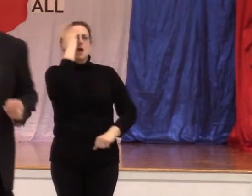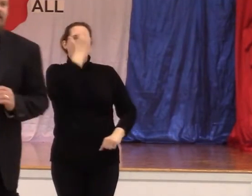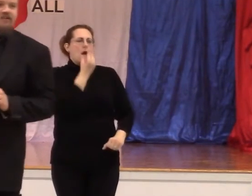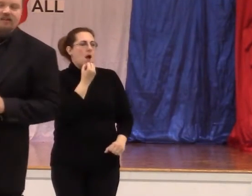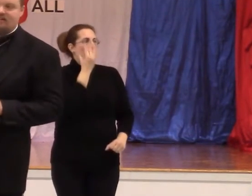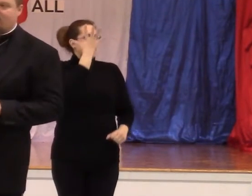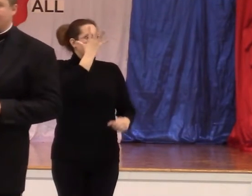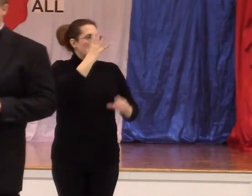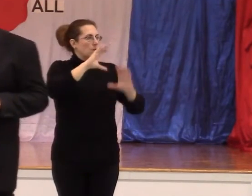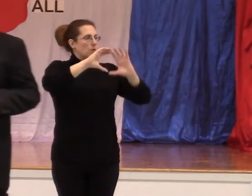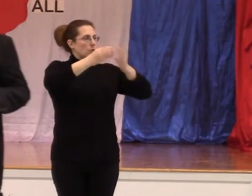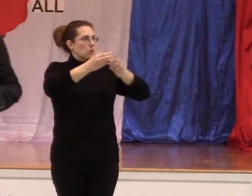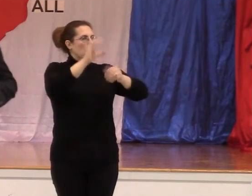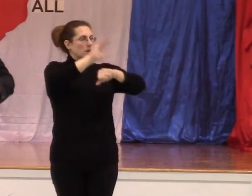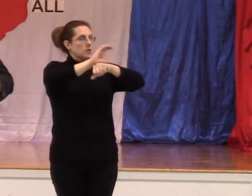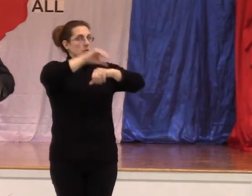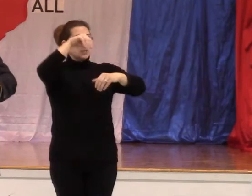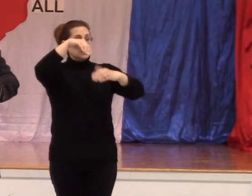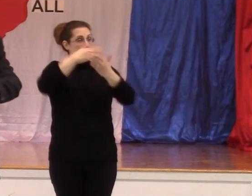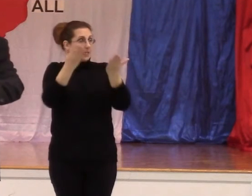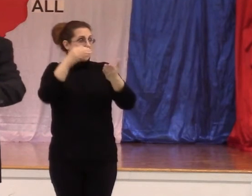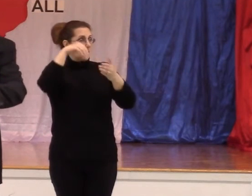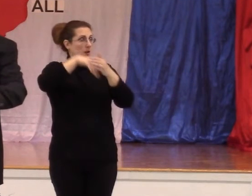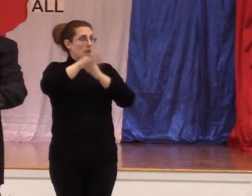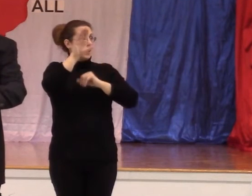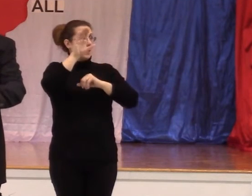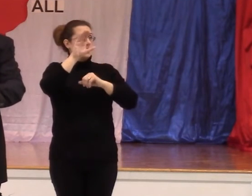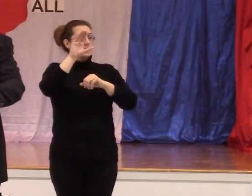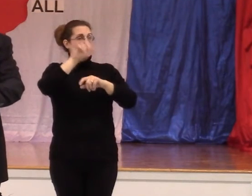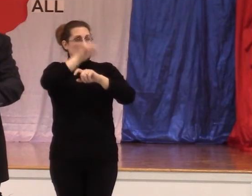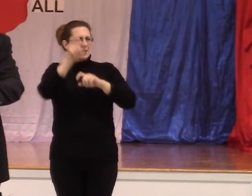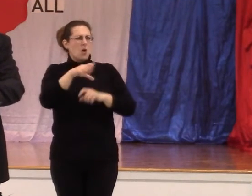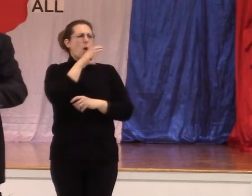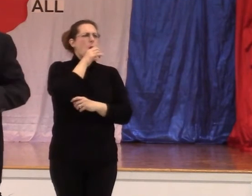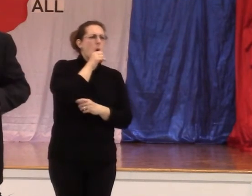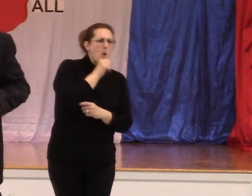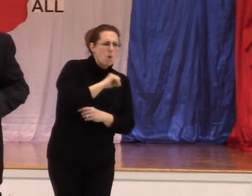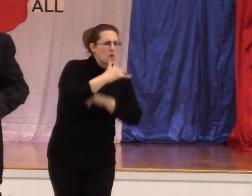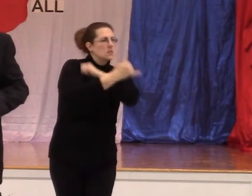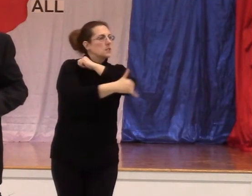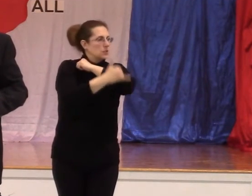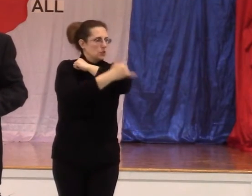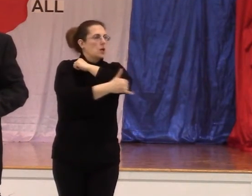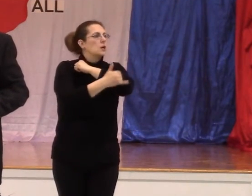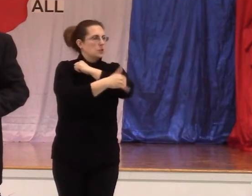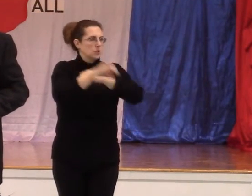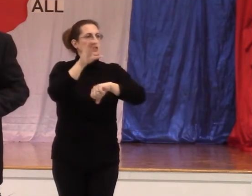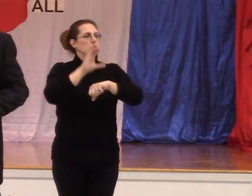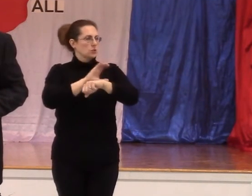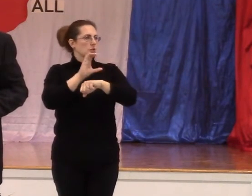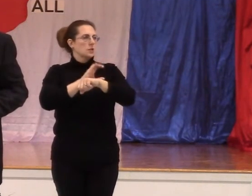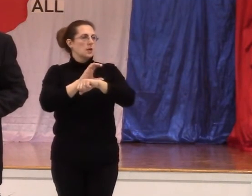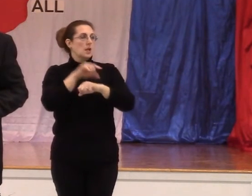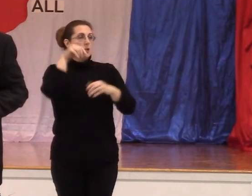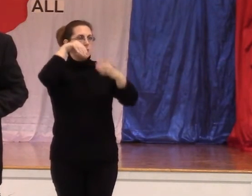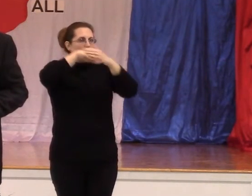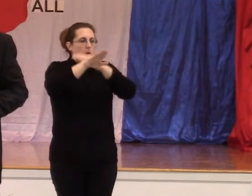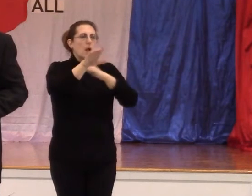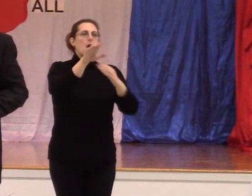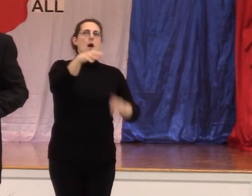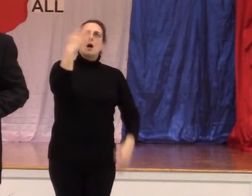set of churches here in Texas, old country-style churches, but they are absolutely wondrous on the